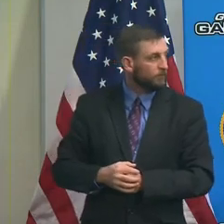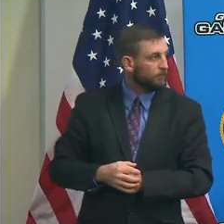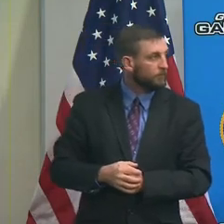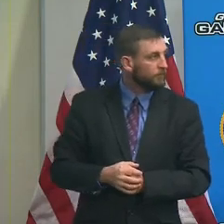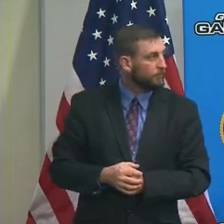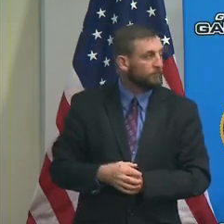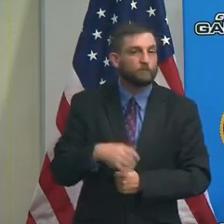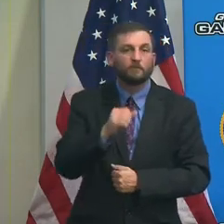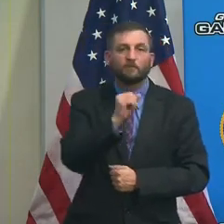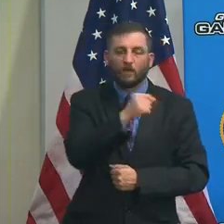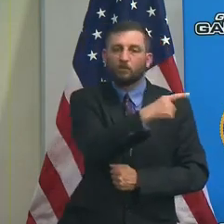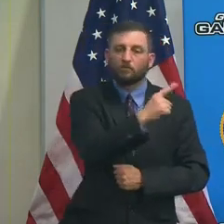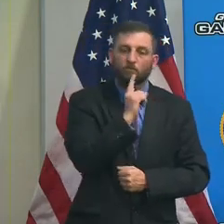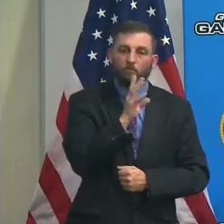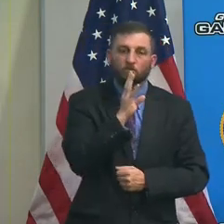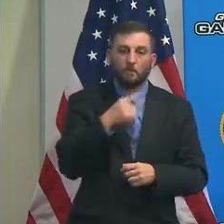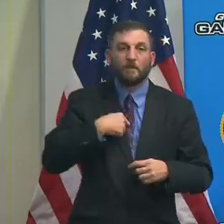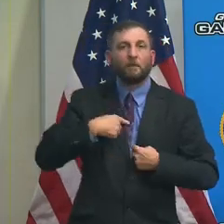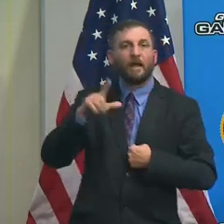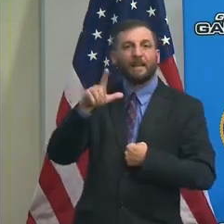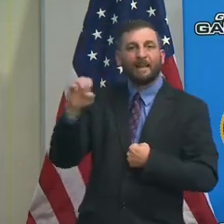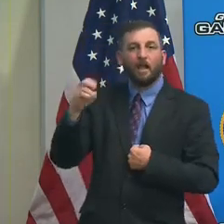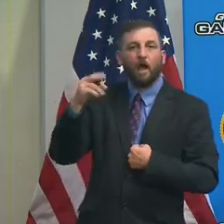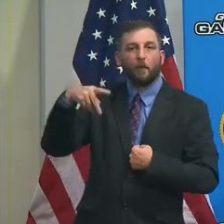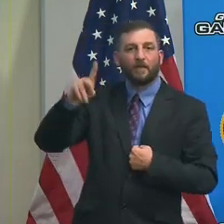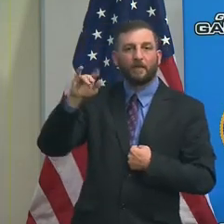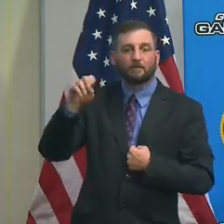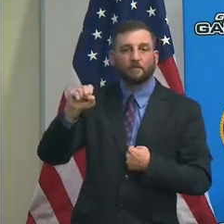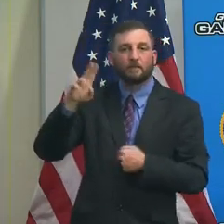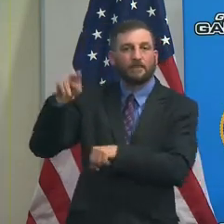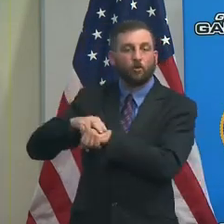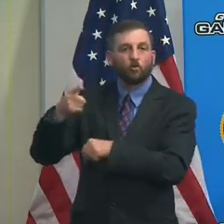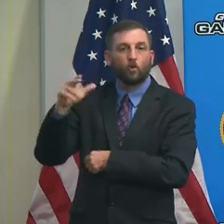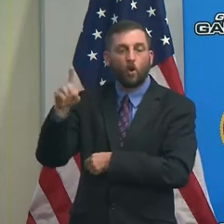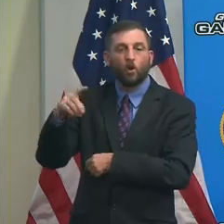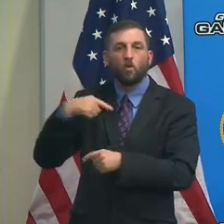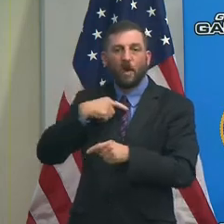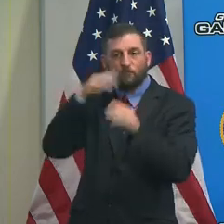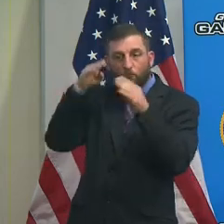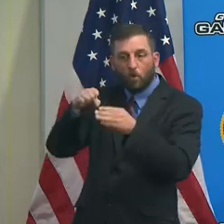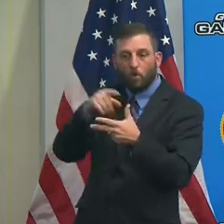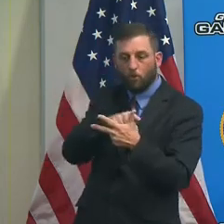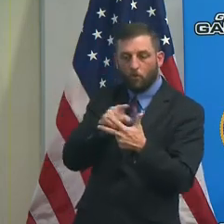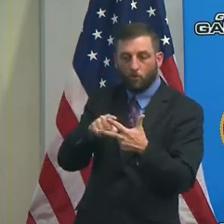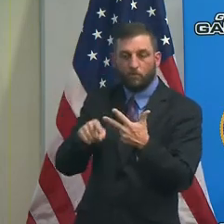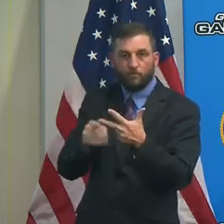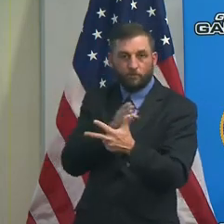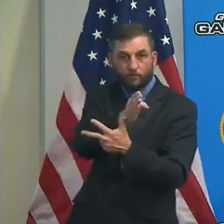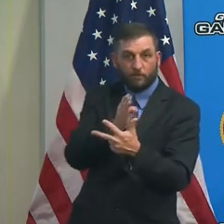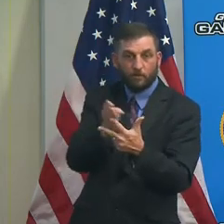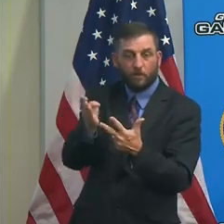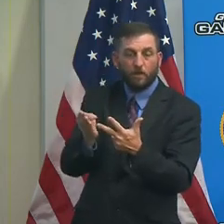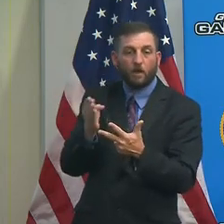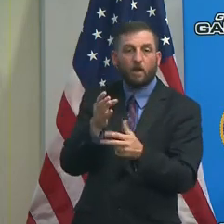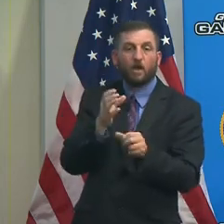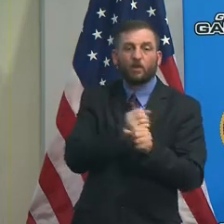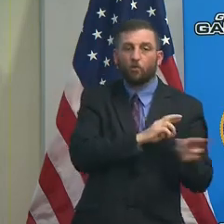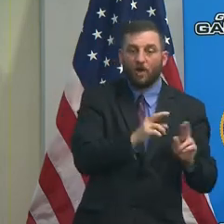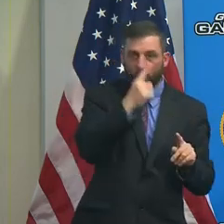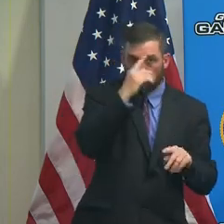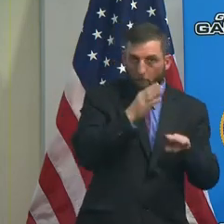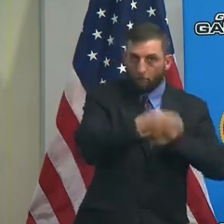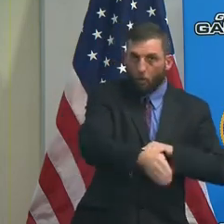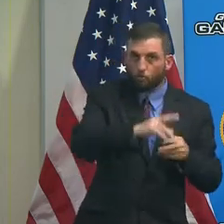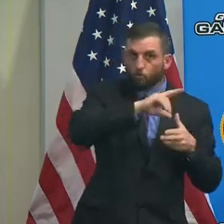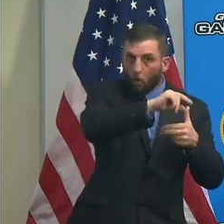Sir, that summed it up. Lee Hopkins with the National Guard. Really, we focused on three lines of effort, which is preparing for the post-storm operations,